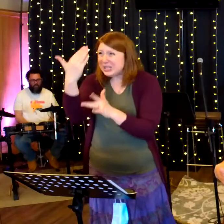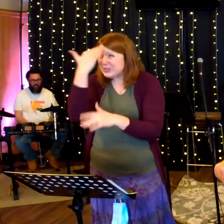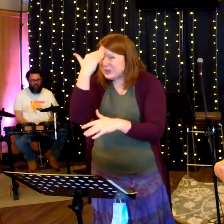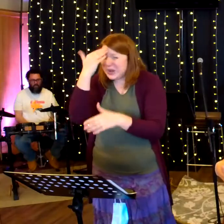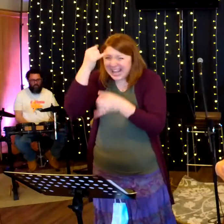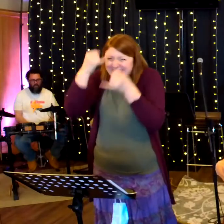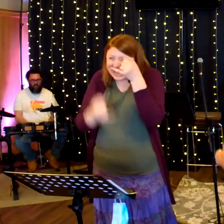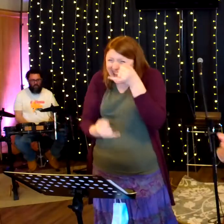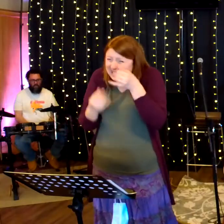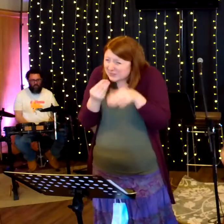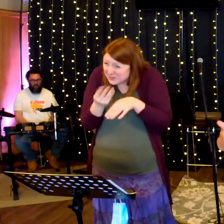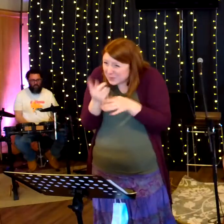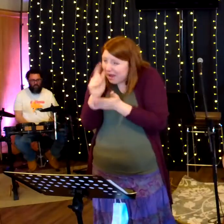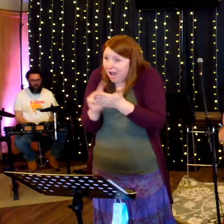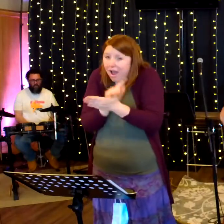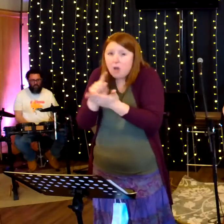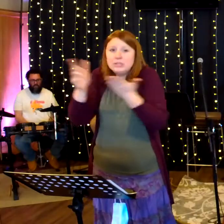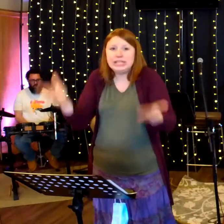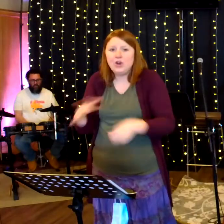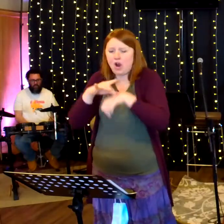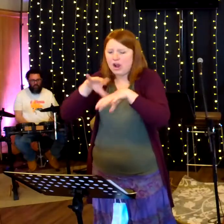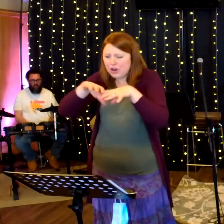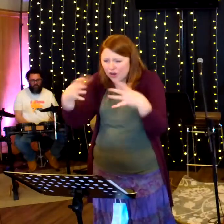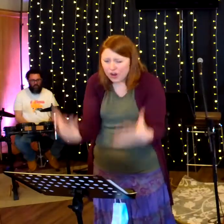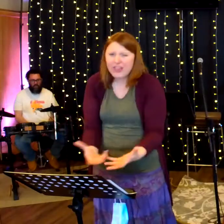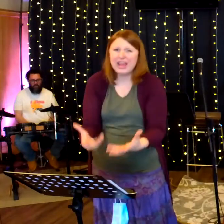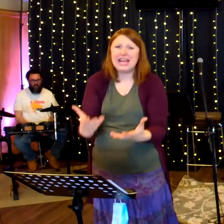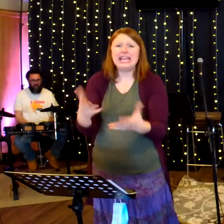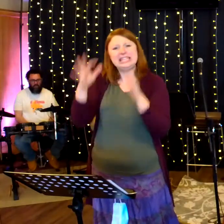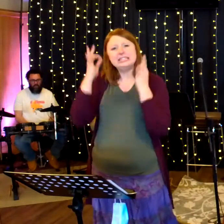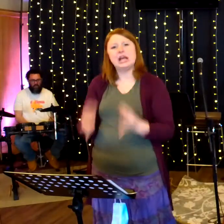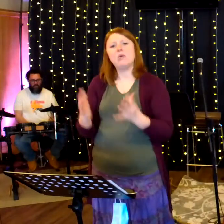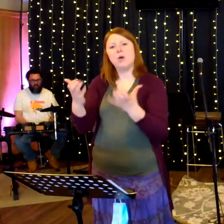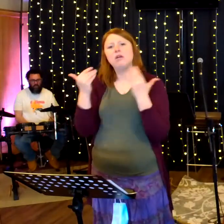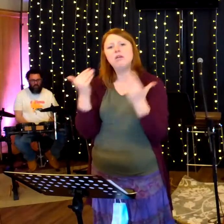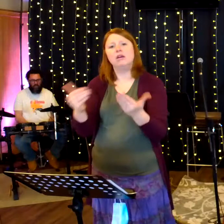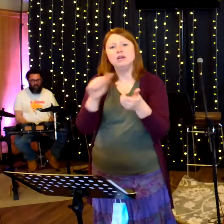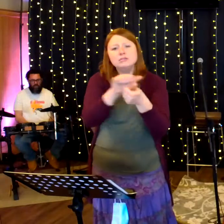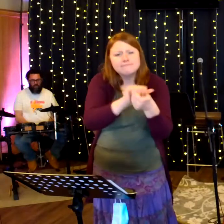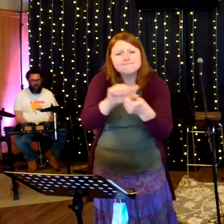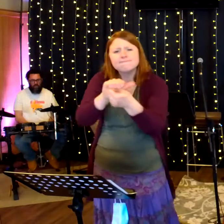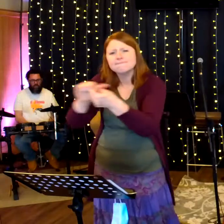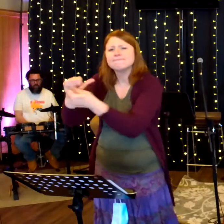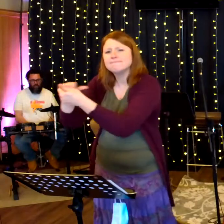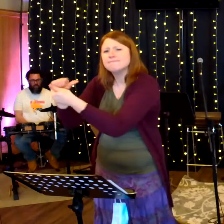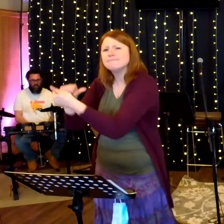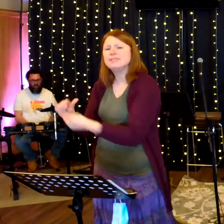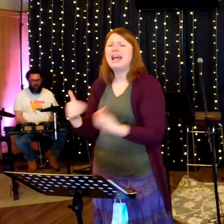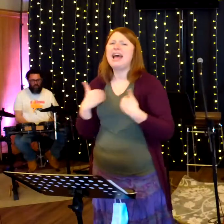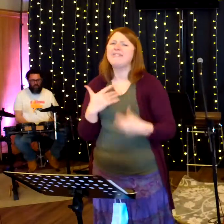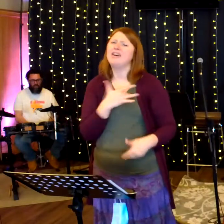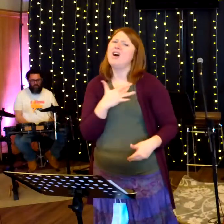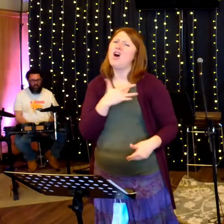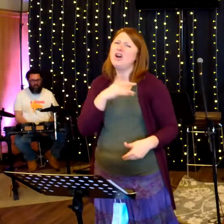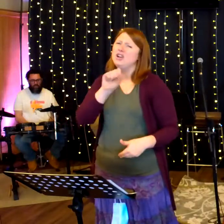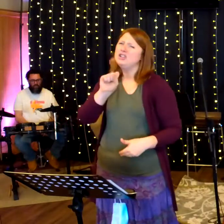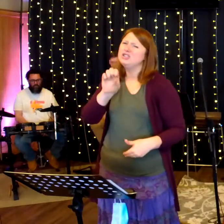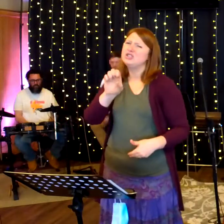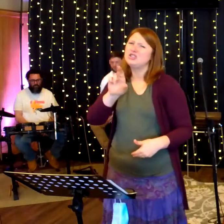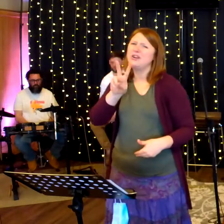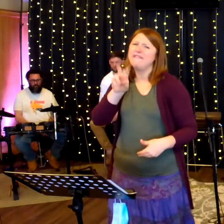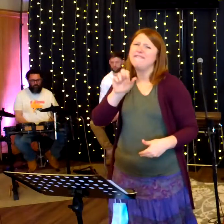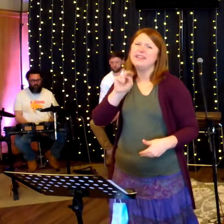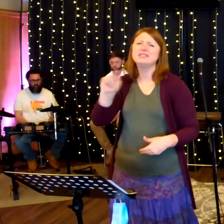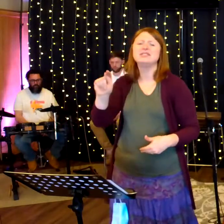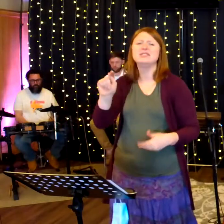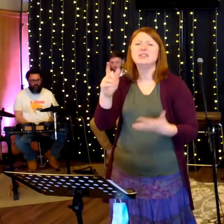on earth to unquestioningly demonstrate servant leadership. He was showing in no